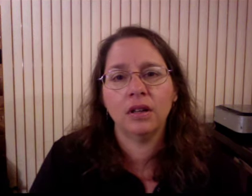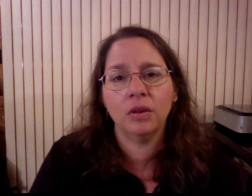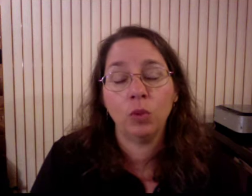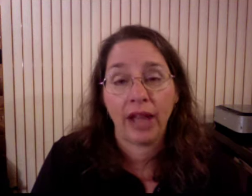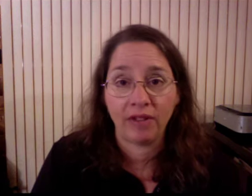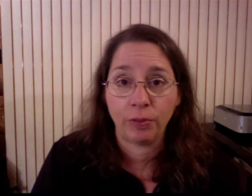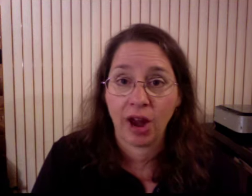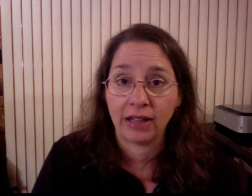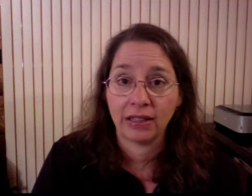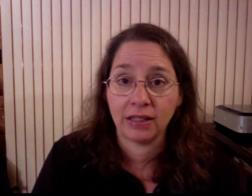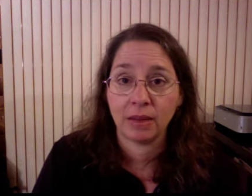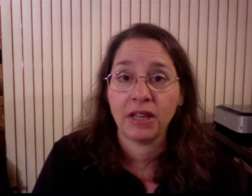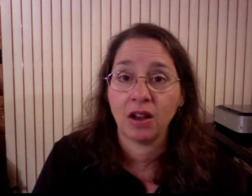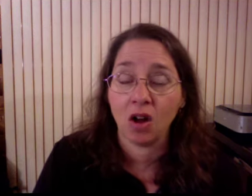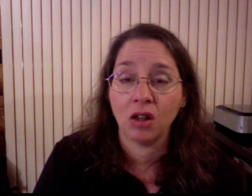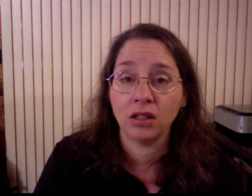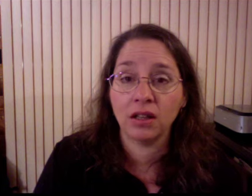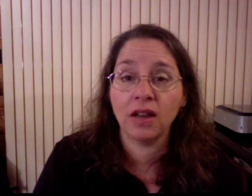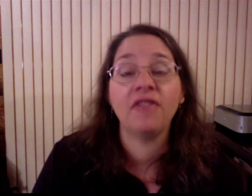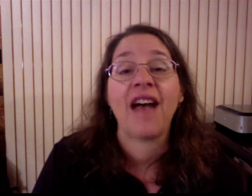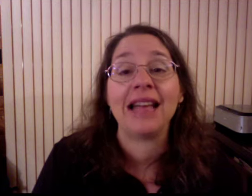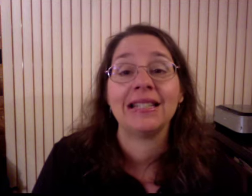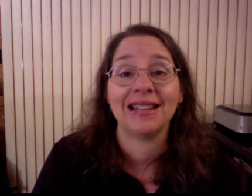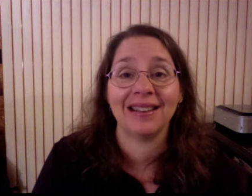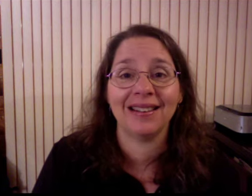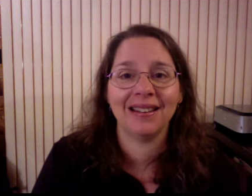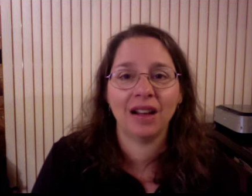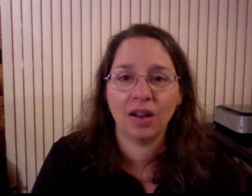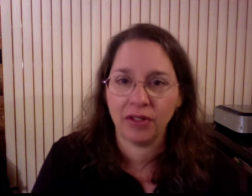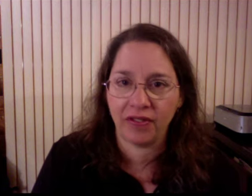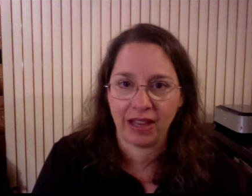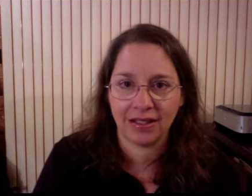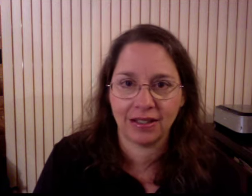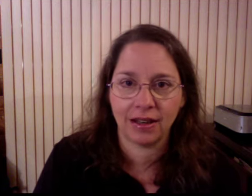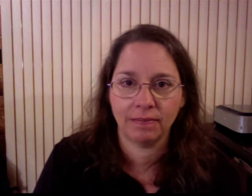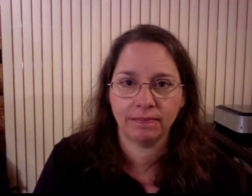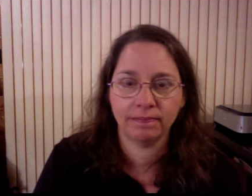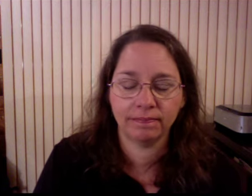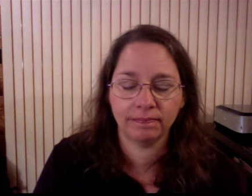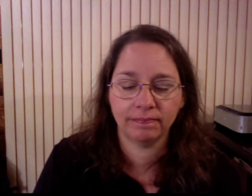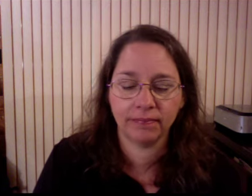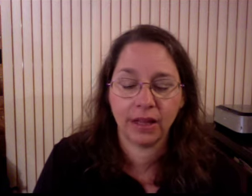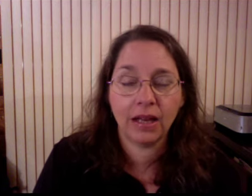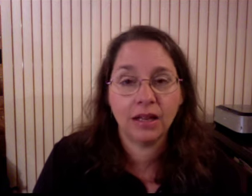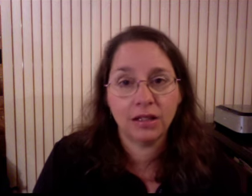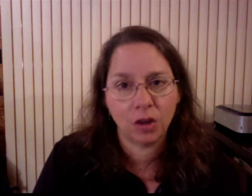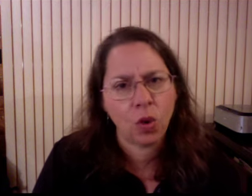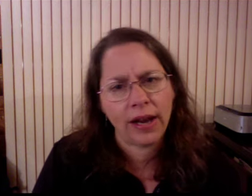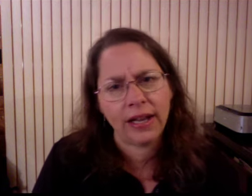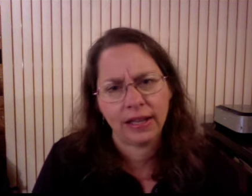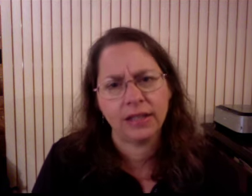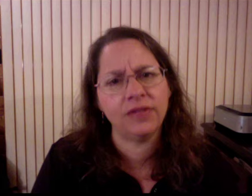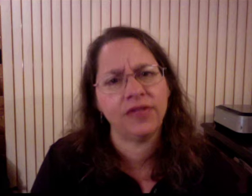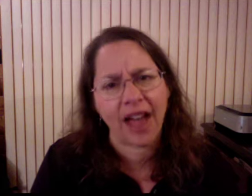we have to practice something called fasting of the fantasy. So what is